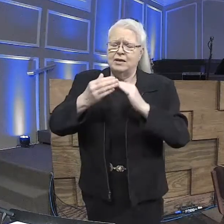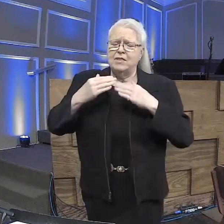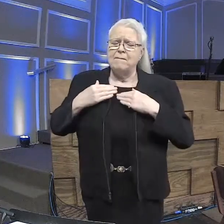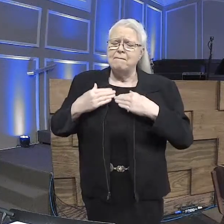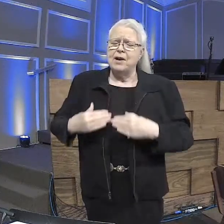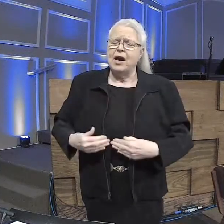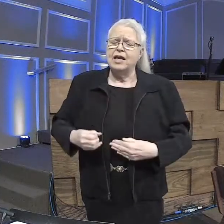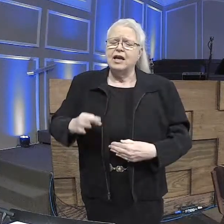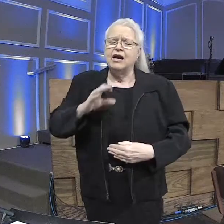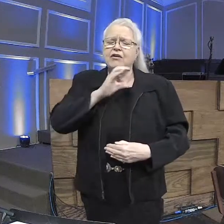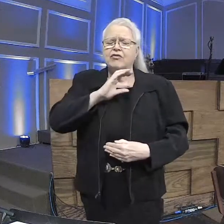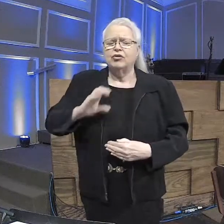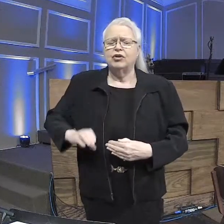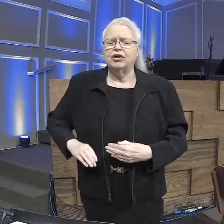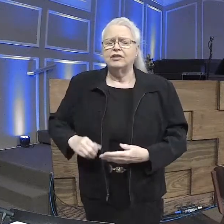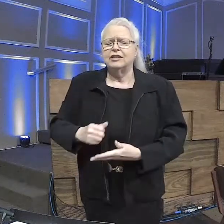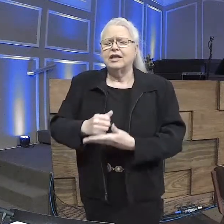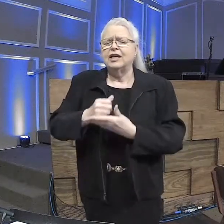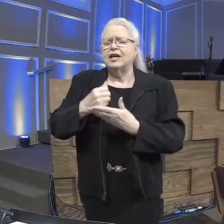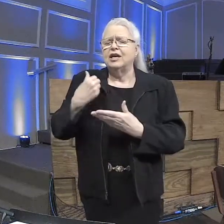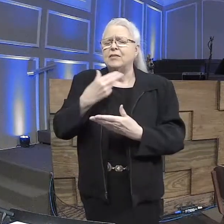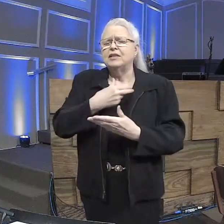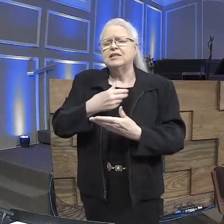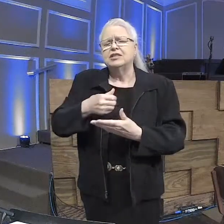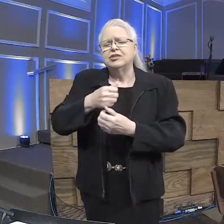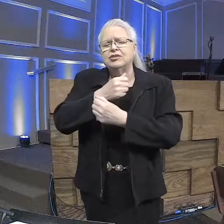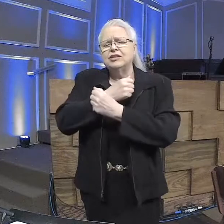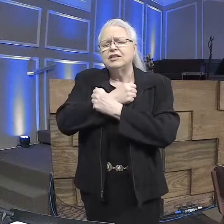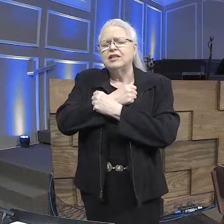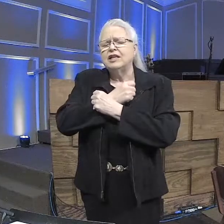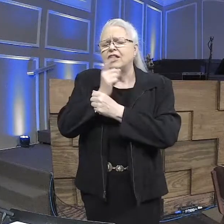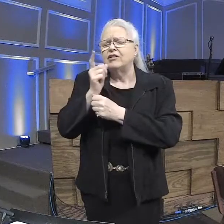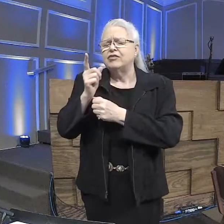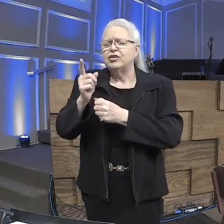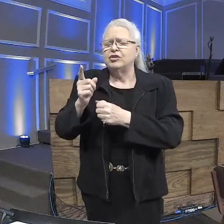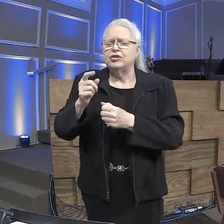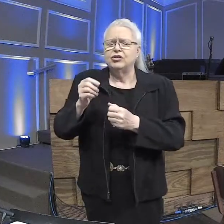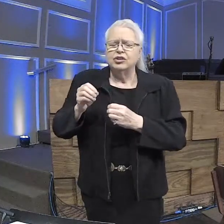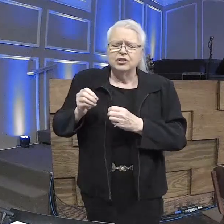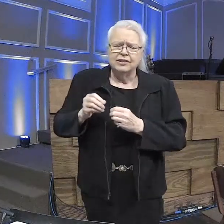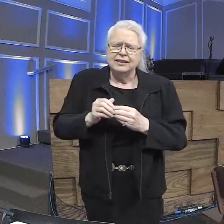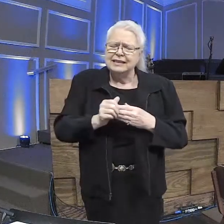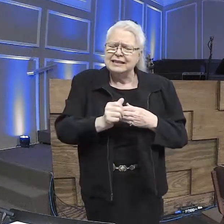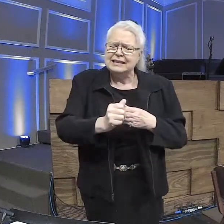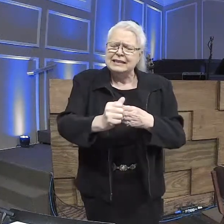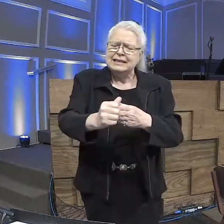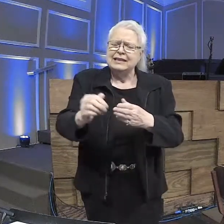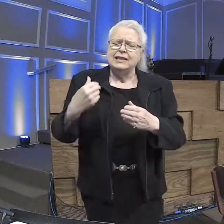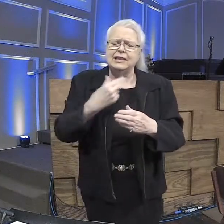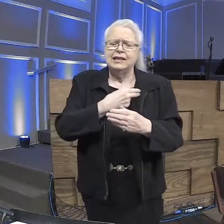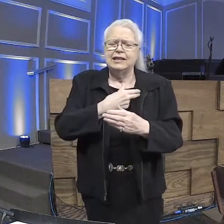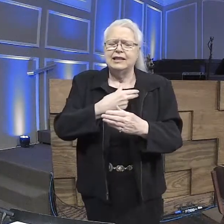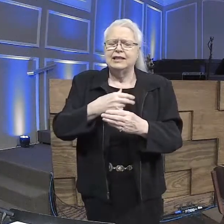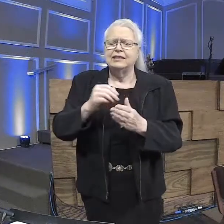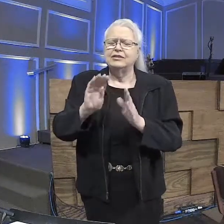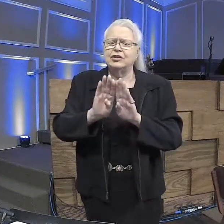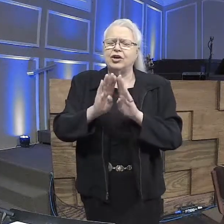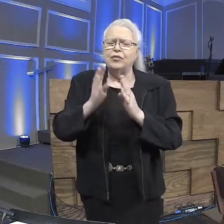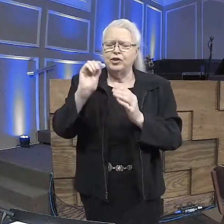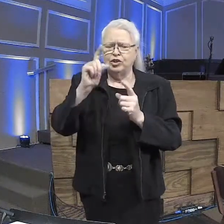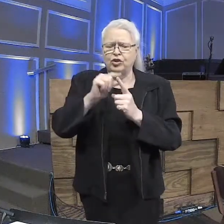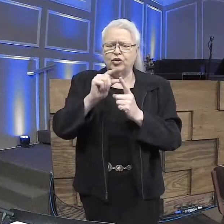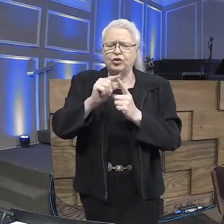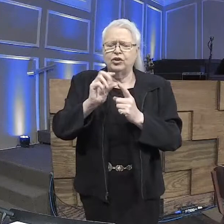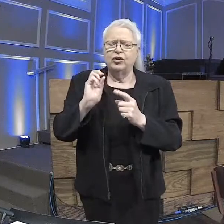so, Lord, help us to love you as we ought. Direct our path as we open your word today. Speak to us as only you can. We stand